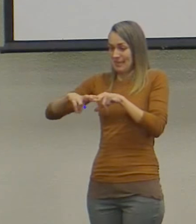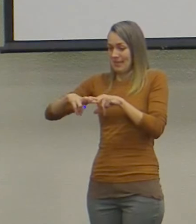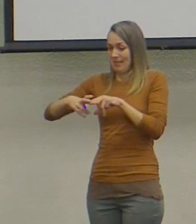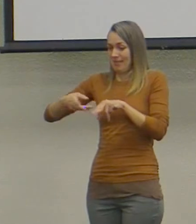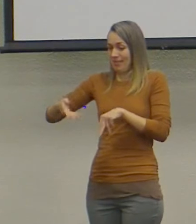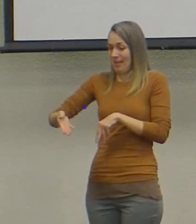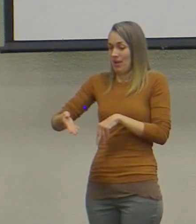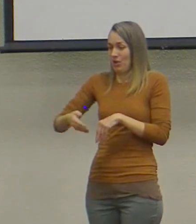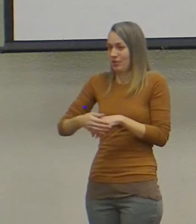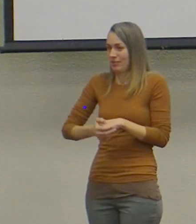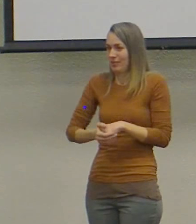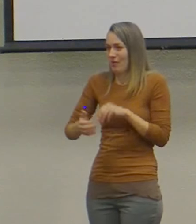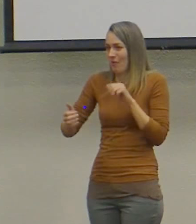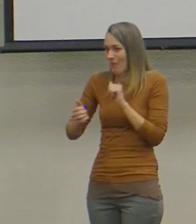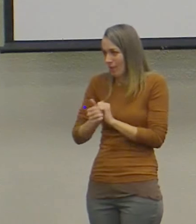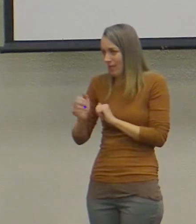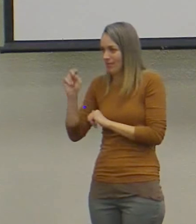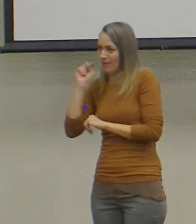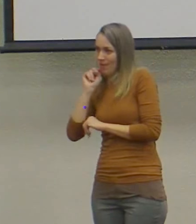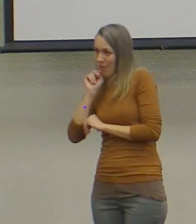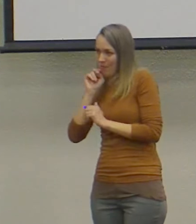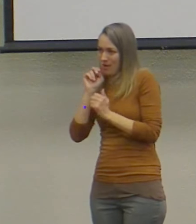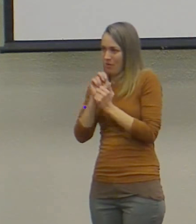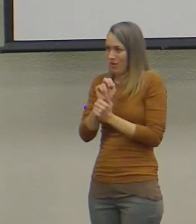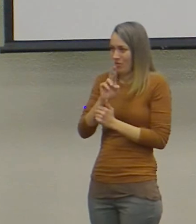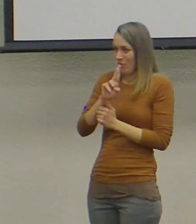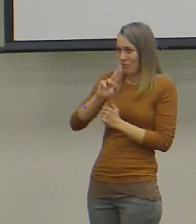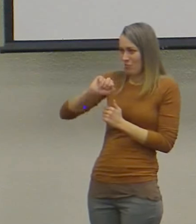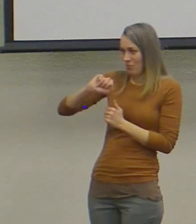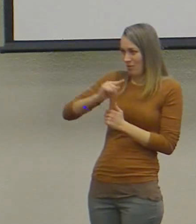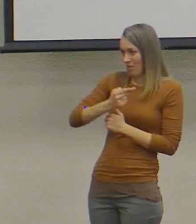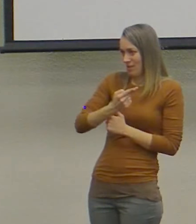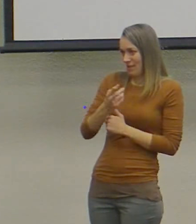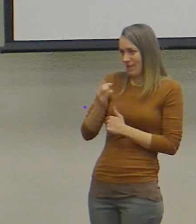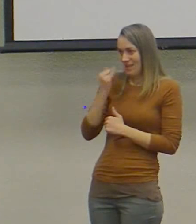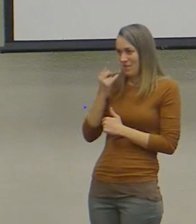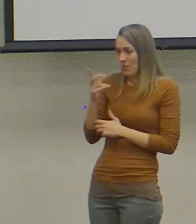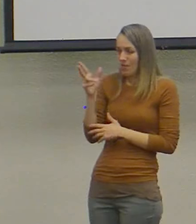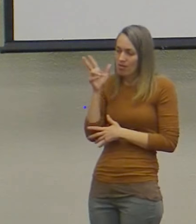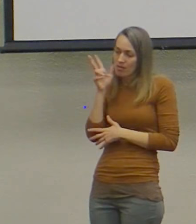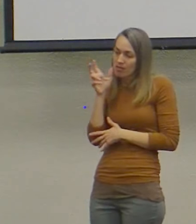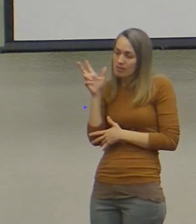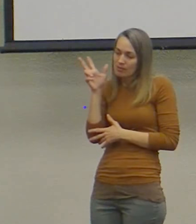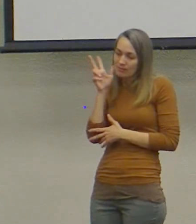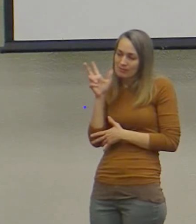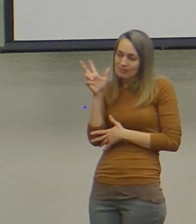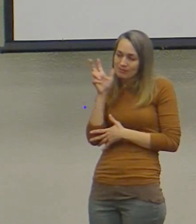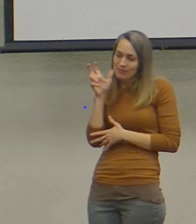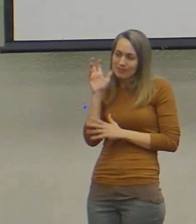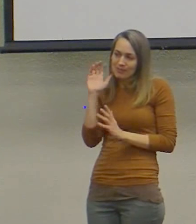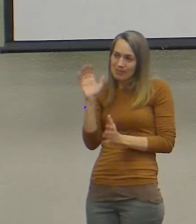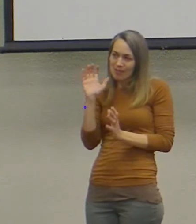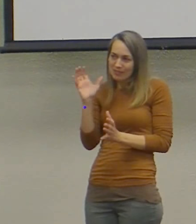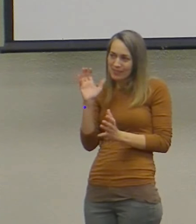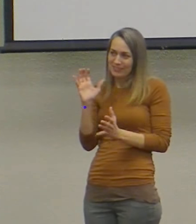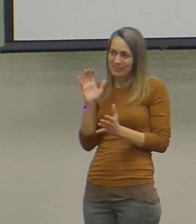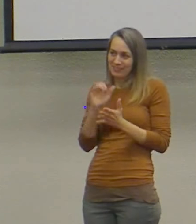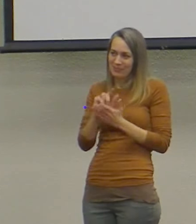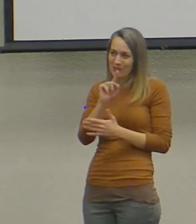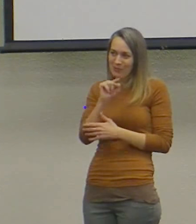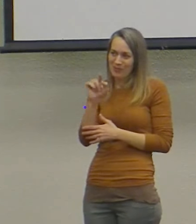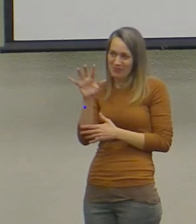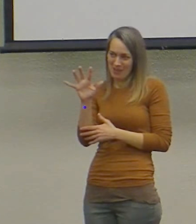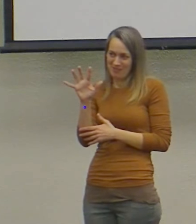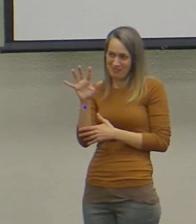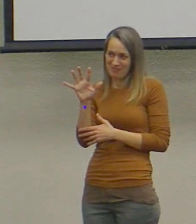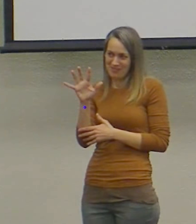to Naomi and Ruth and overhearing the conversation that's going on in verses 1 through 5. All